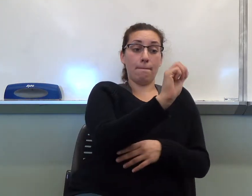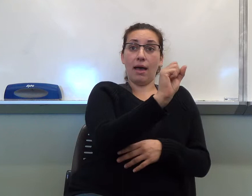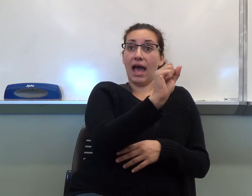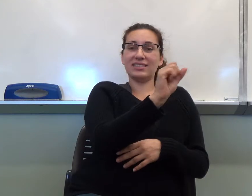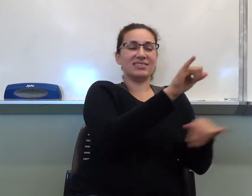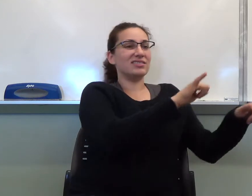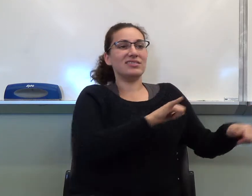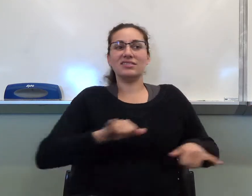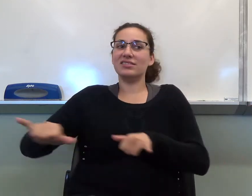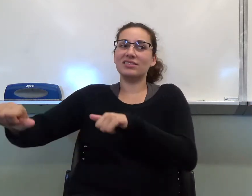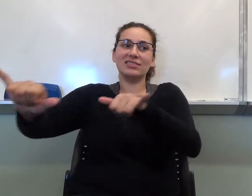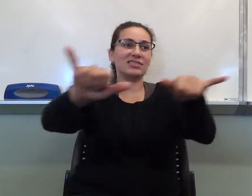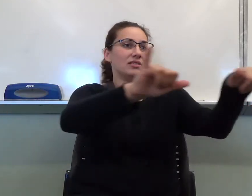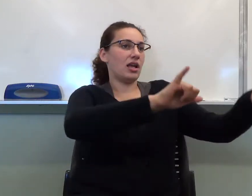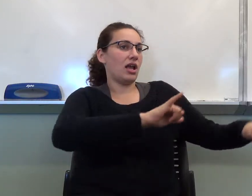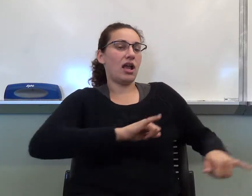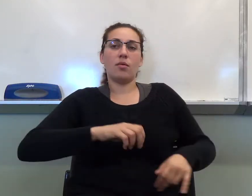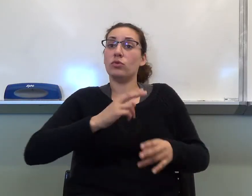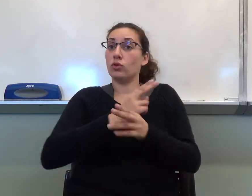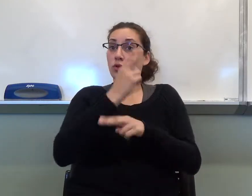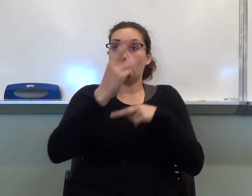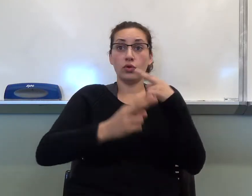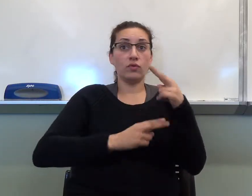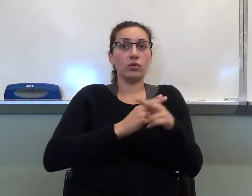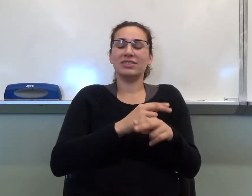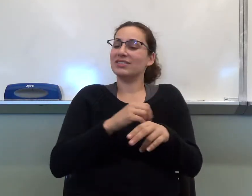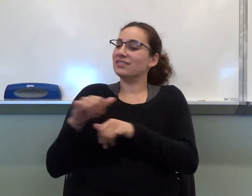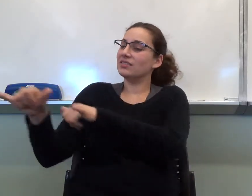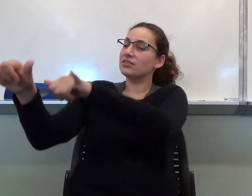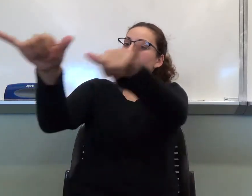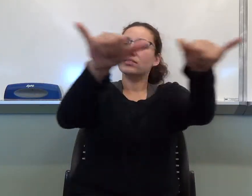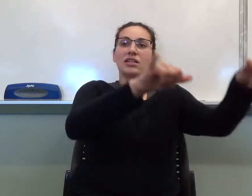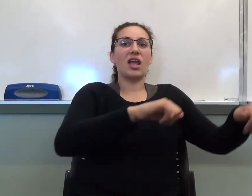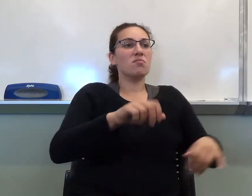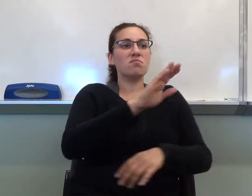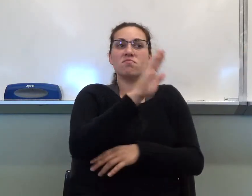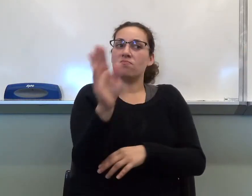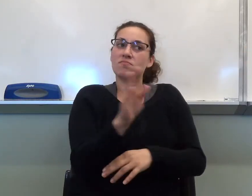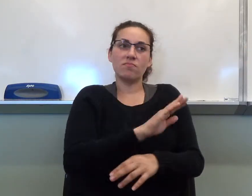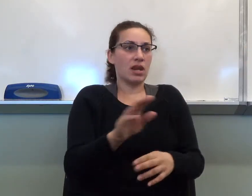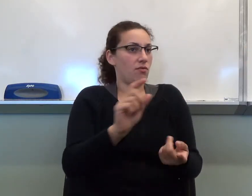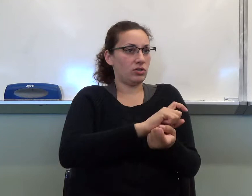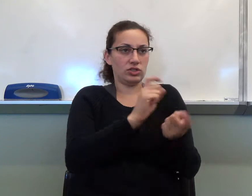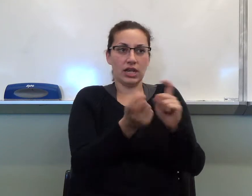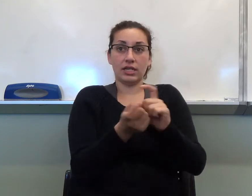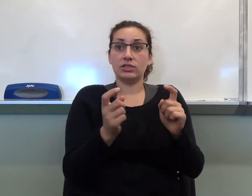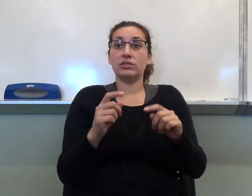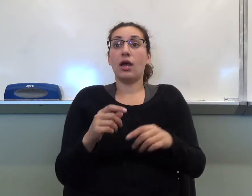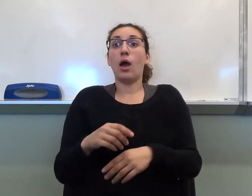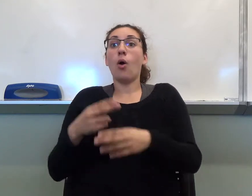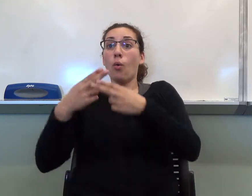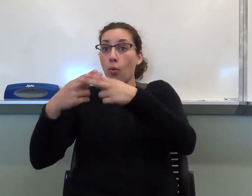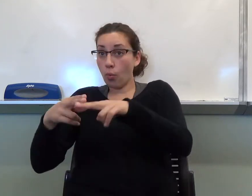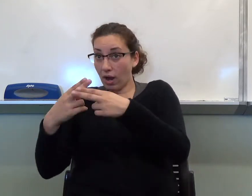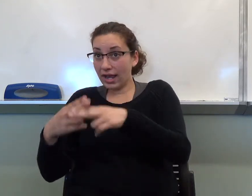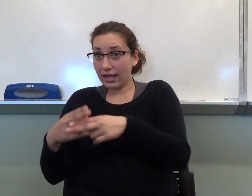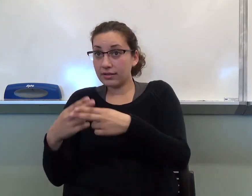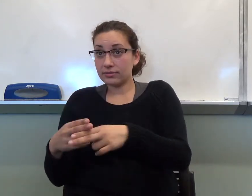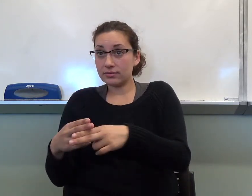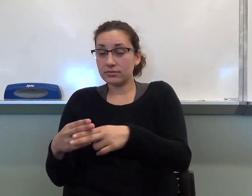changes from point to point. Okay? It depends on the pull of a certain body, like a planet or a moon. And